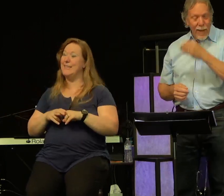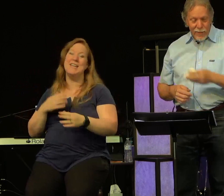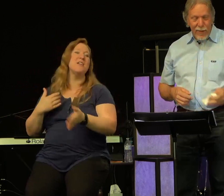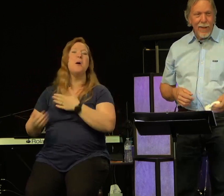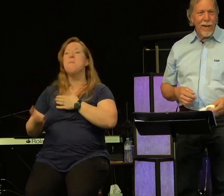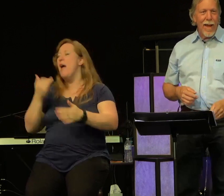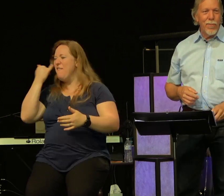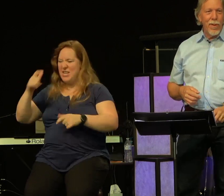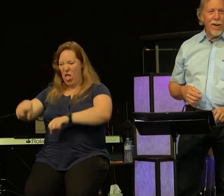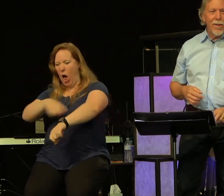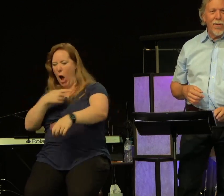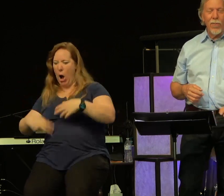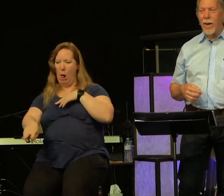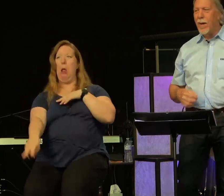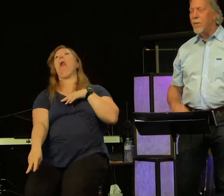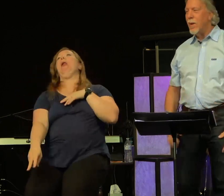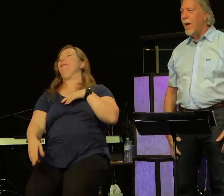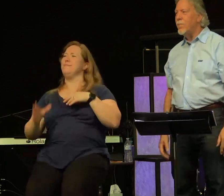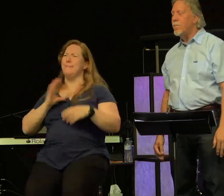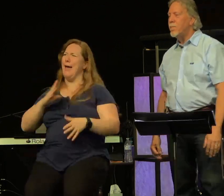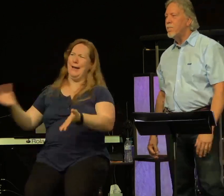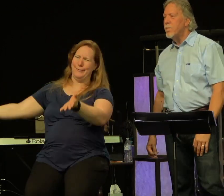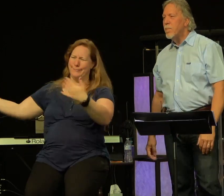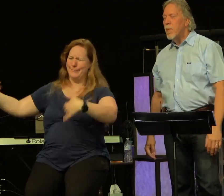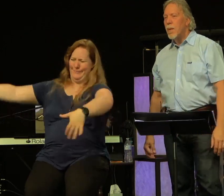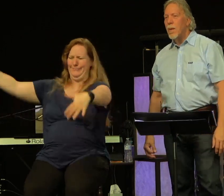he gets, he can climb up there on Granddaddy's lap.